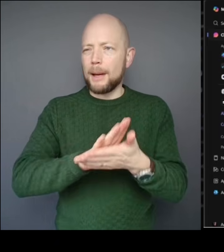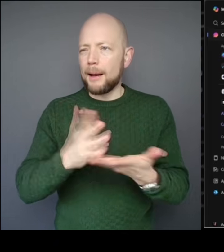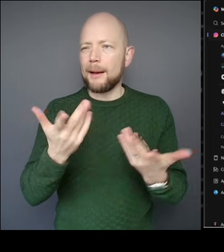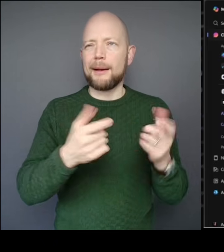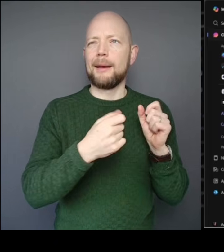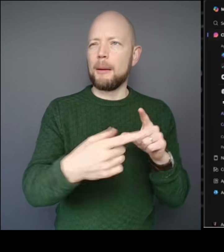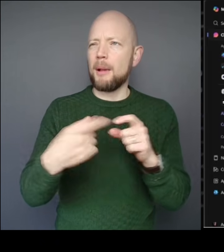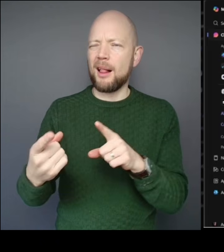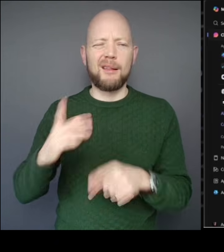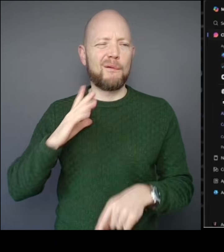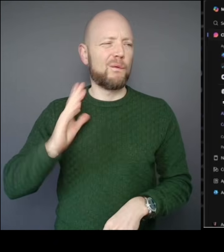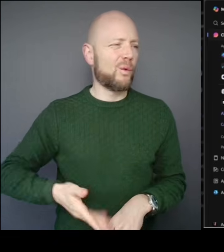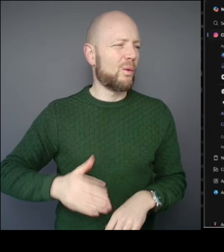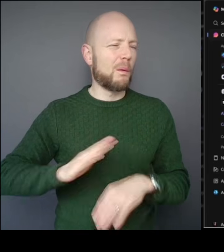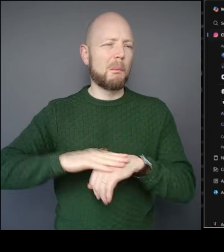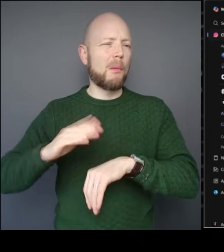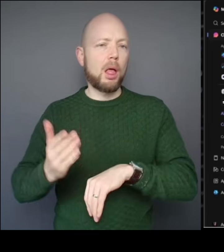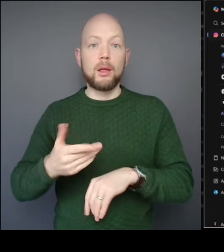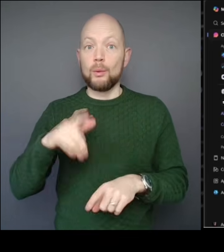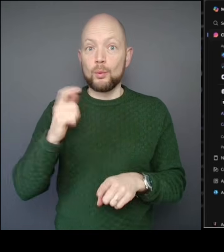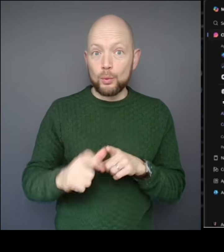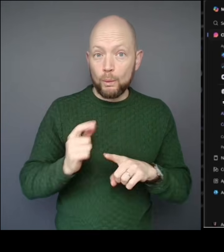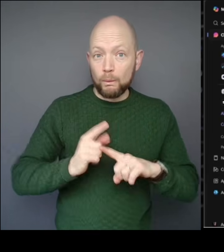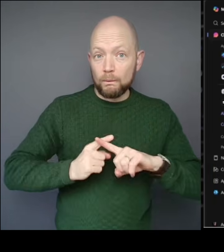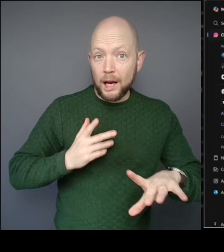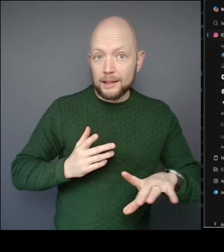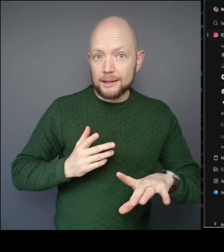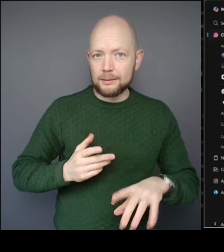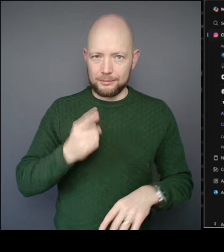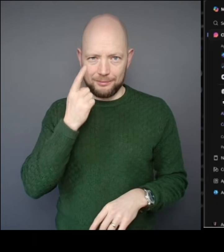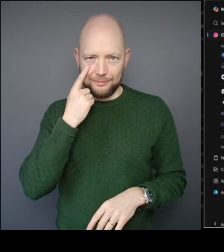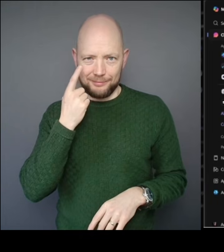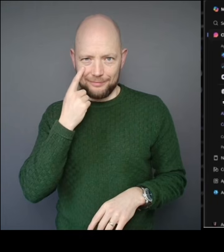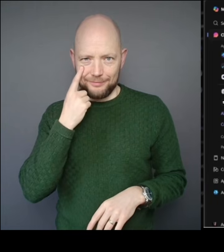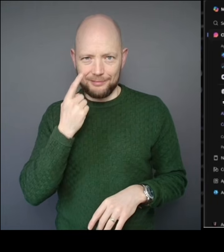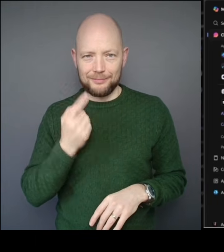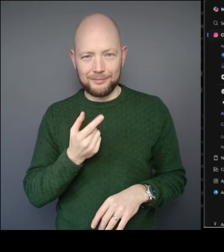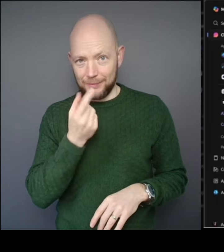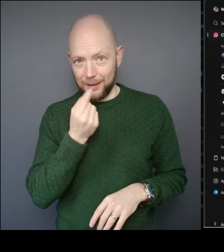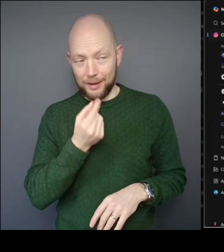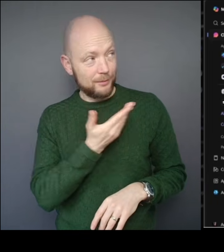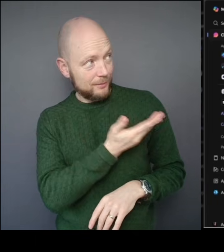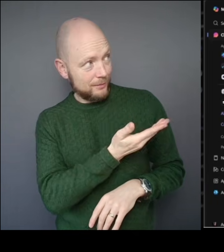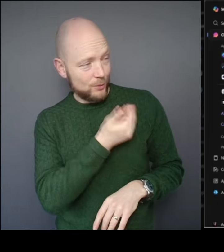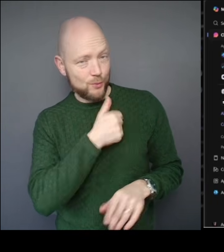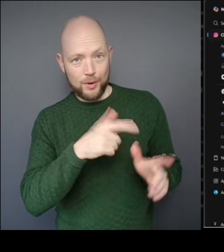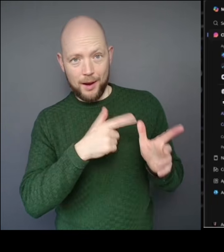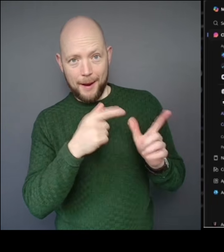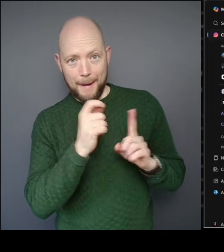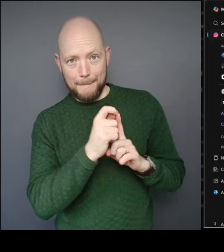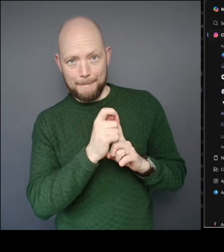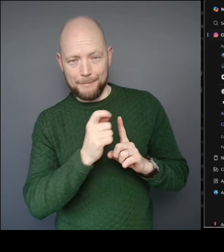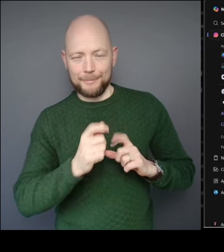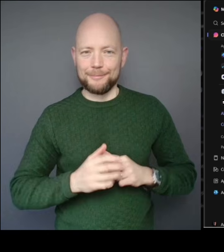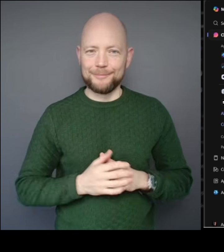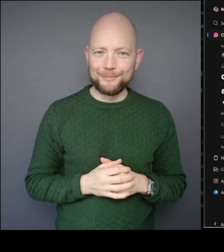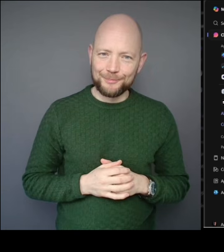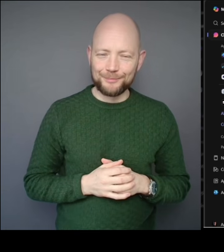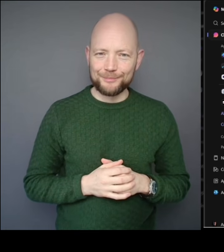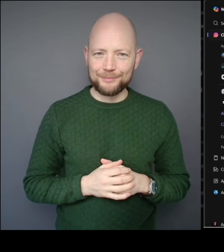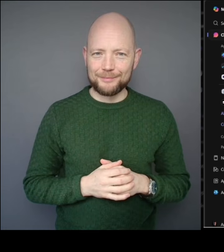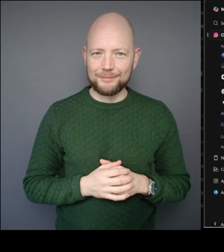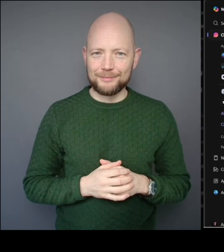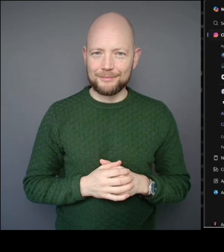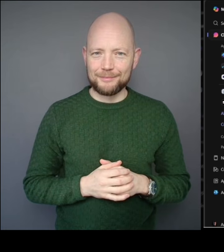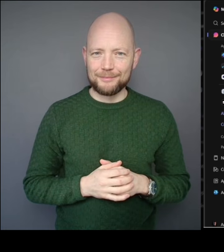it and dropping it inside a Teams chat or an email, there's a way you can do this built into this application that we're looking at. So